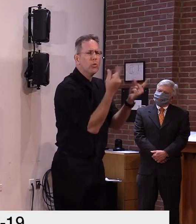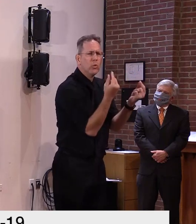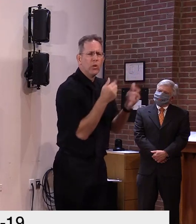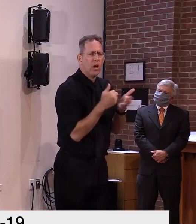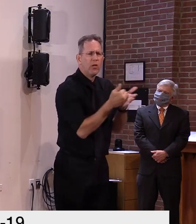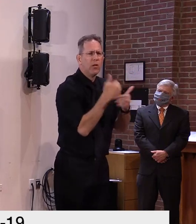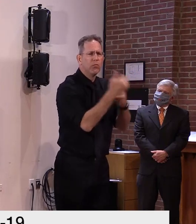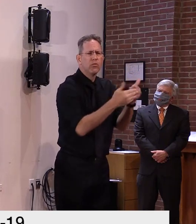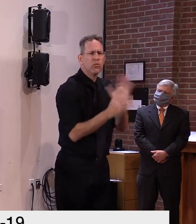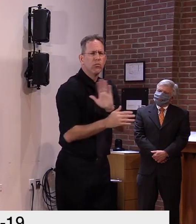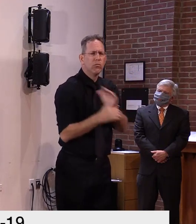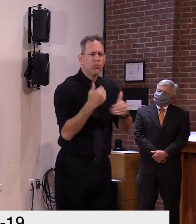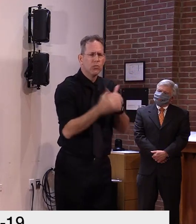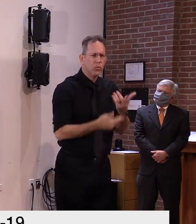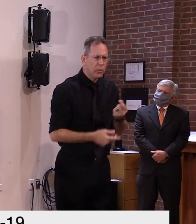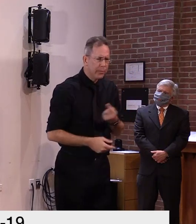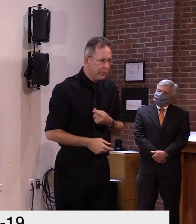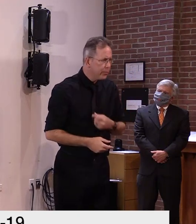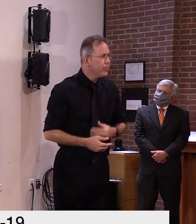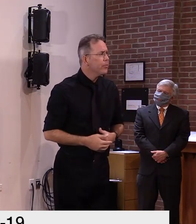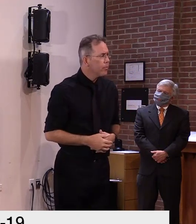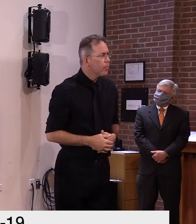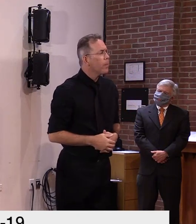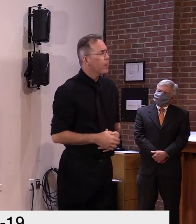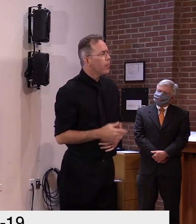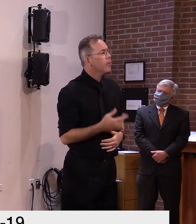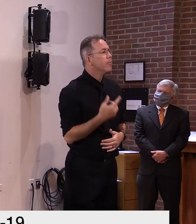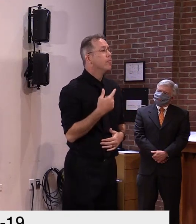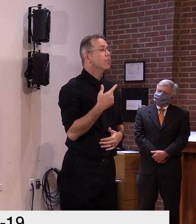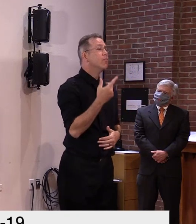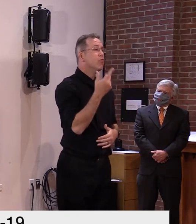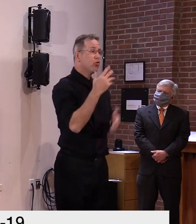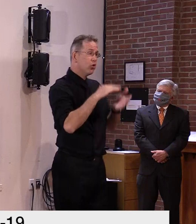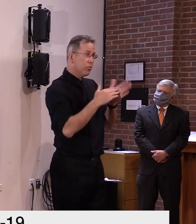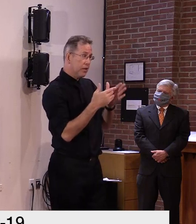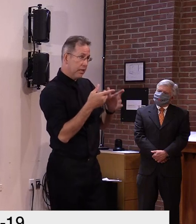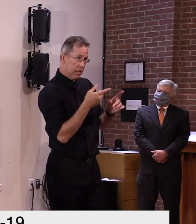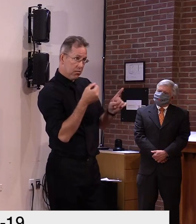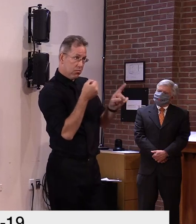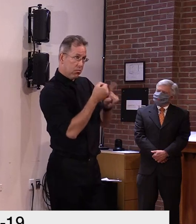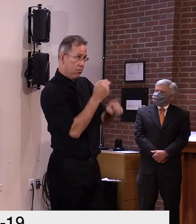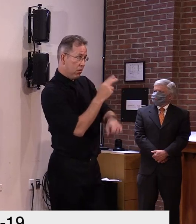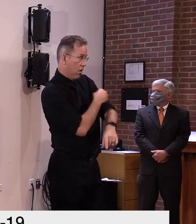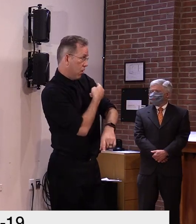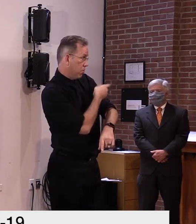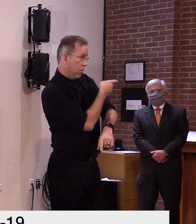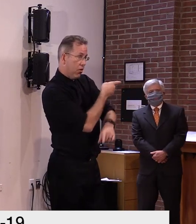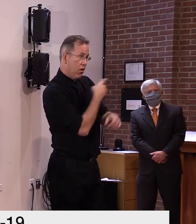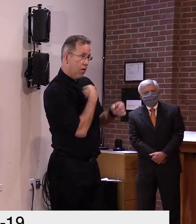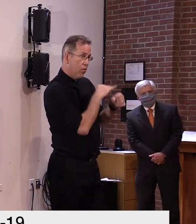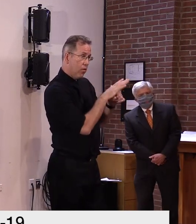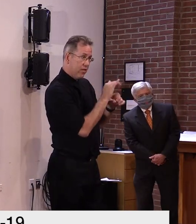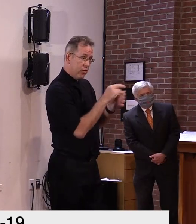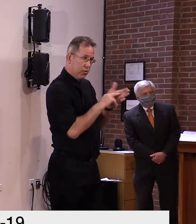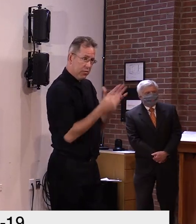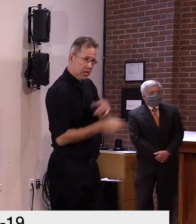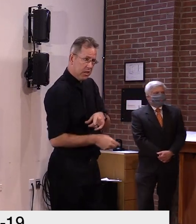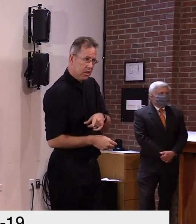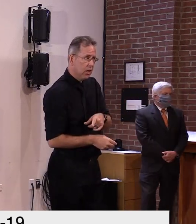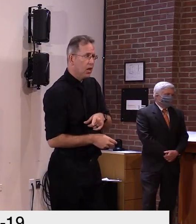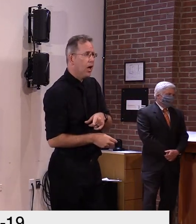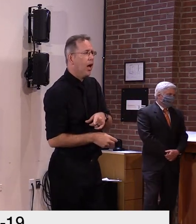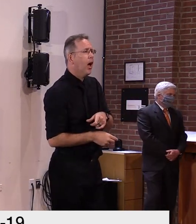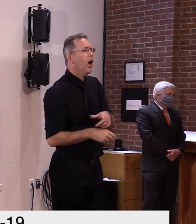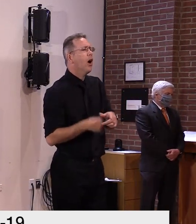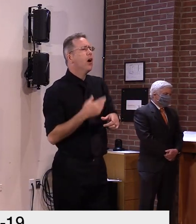the fact that there was a positive test? Well, it's my understanding that as they're trying to rule out